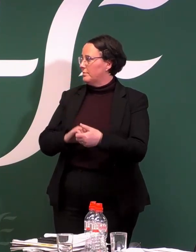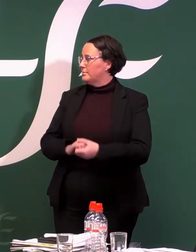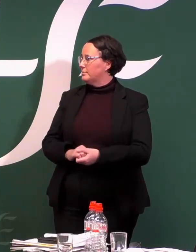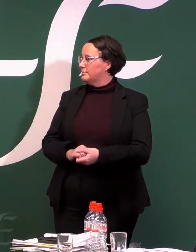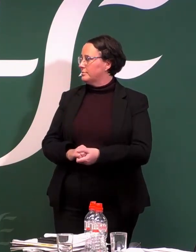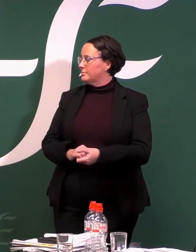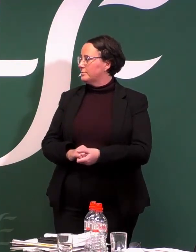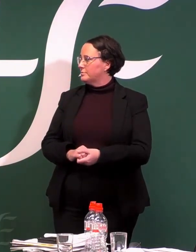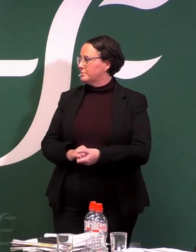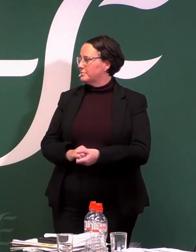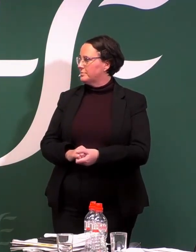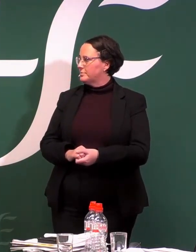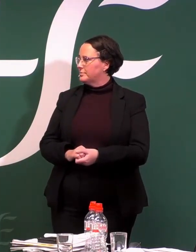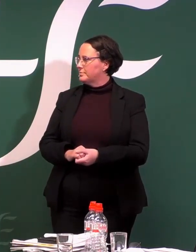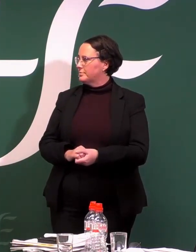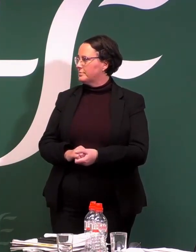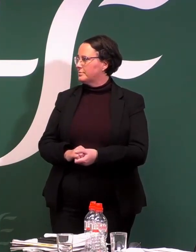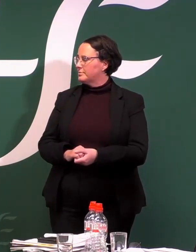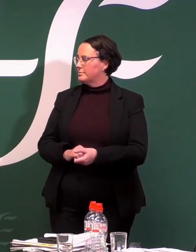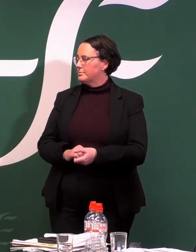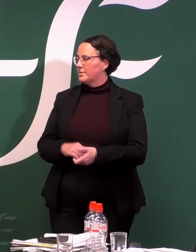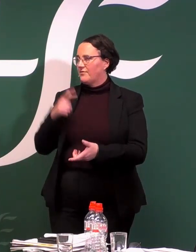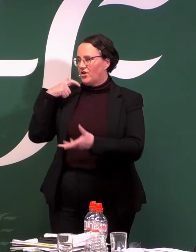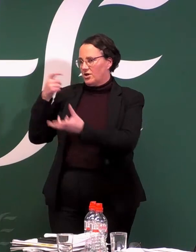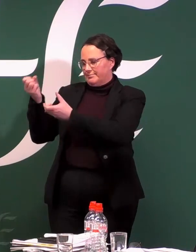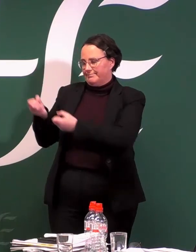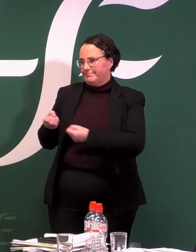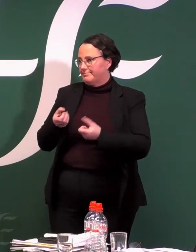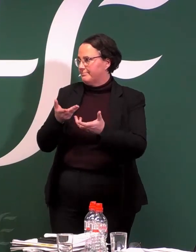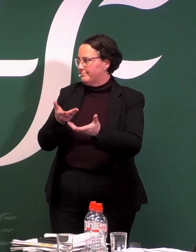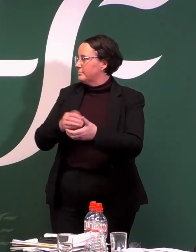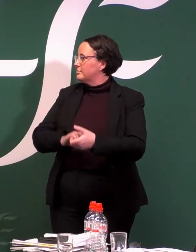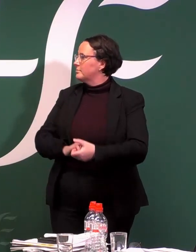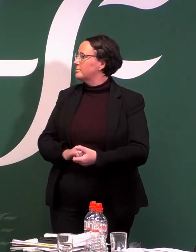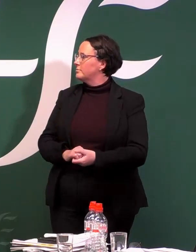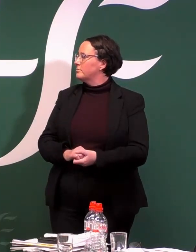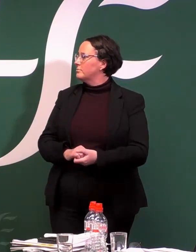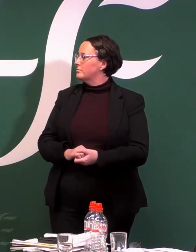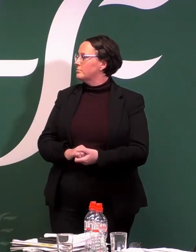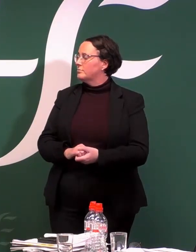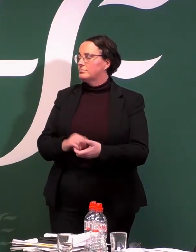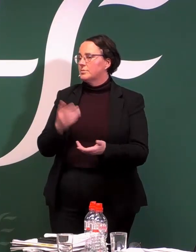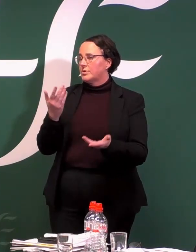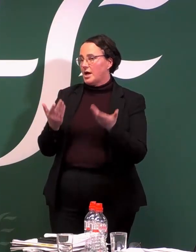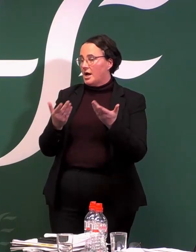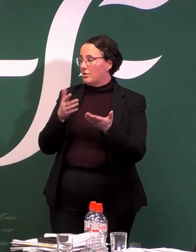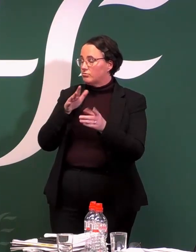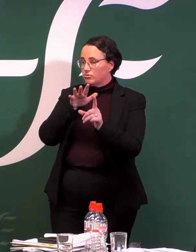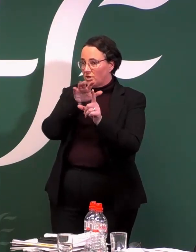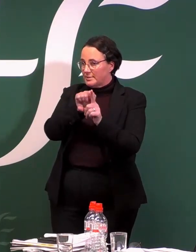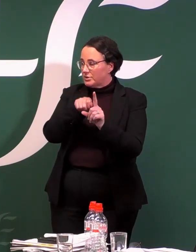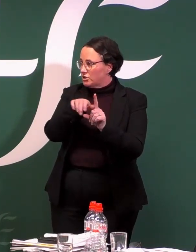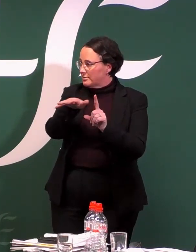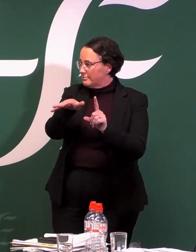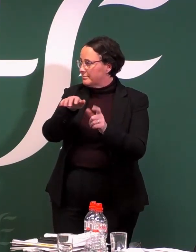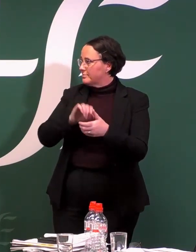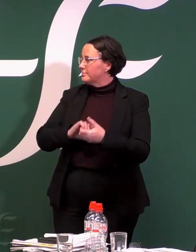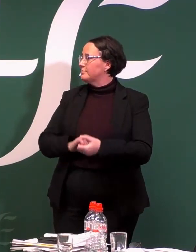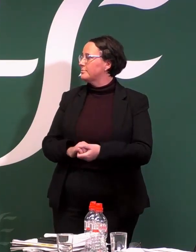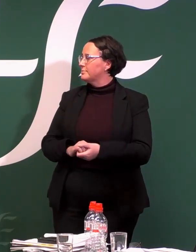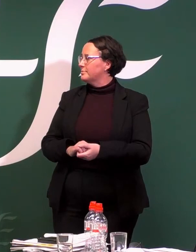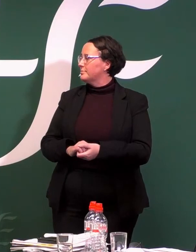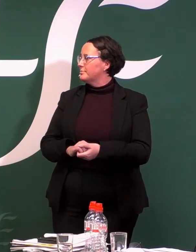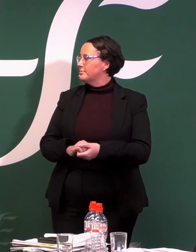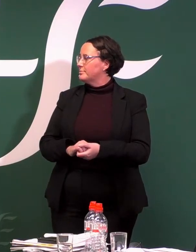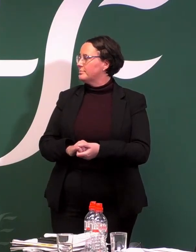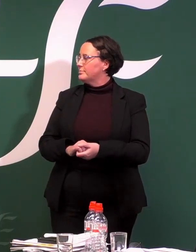mór an bhfuil a héanis maidir a galar agus de lehéidí. So for láthair cosúlas tíorhéil ar fud an dóin tá muid ag